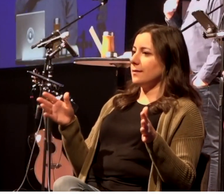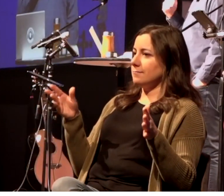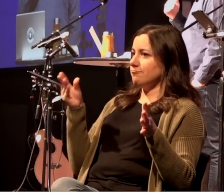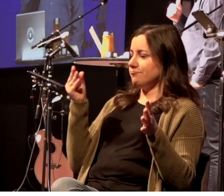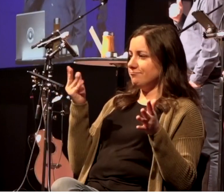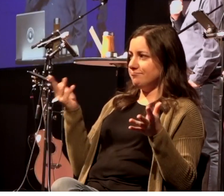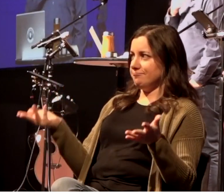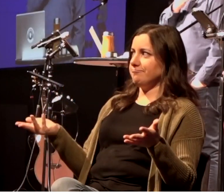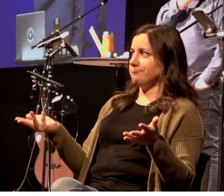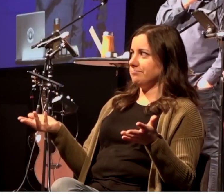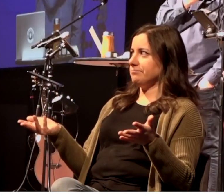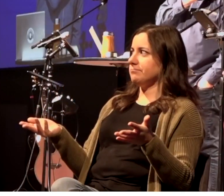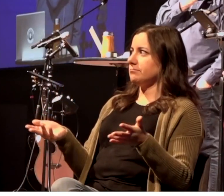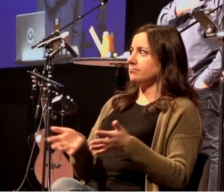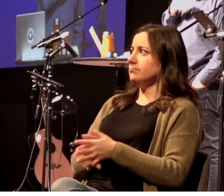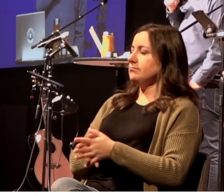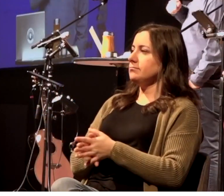is